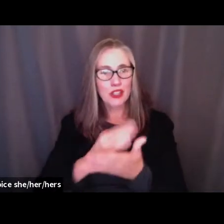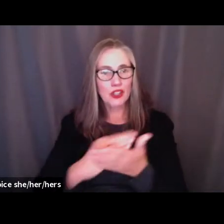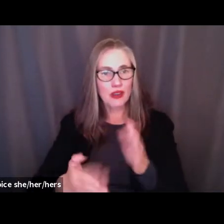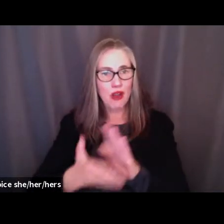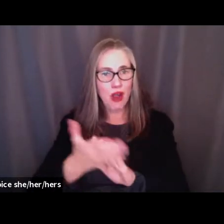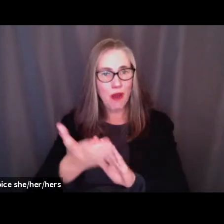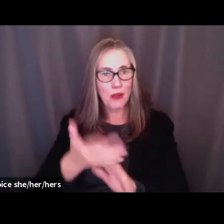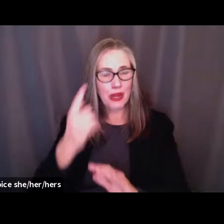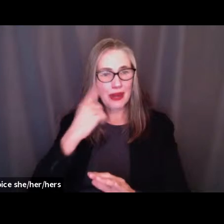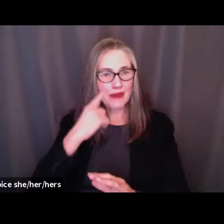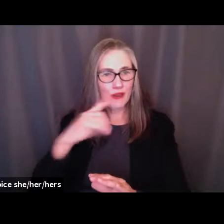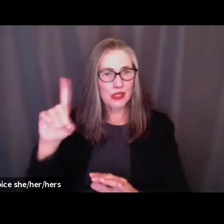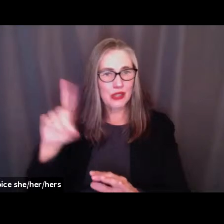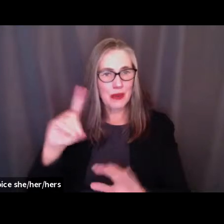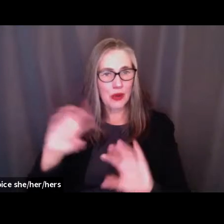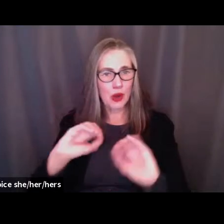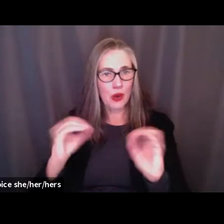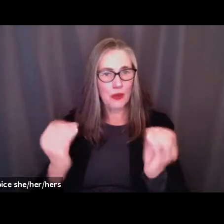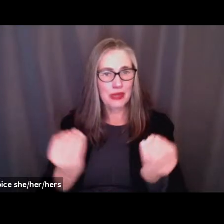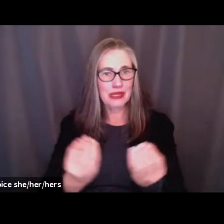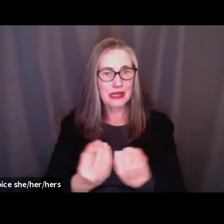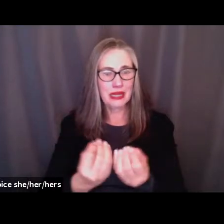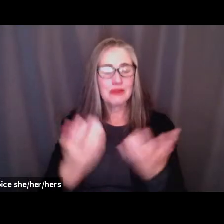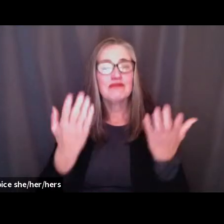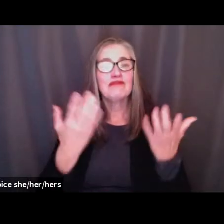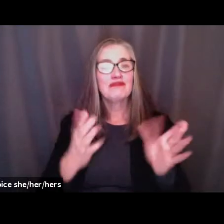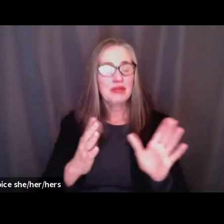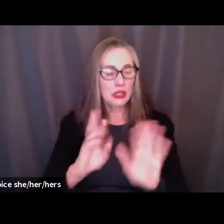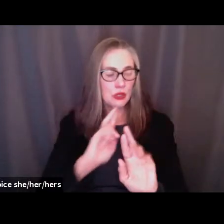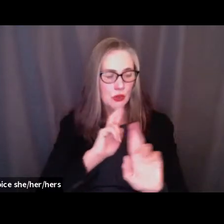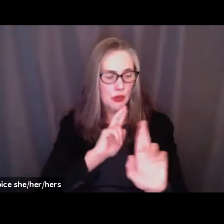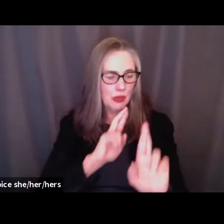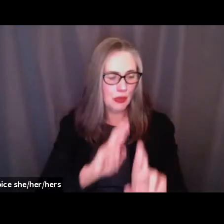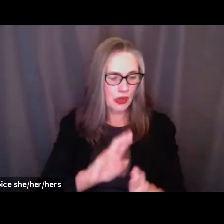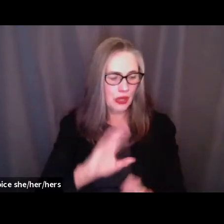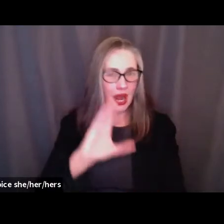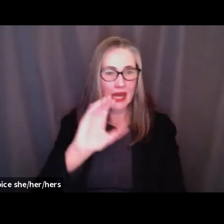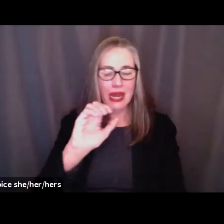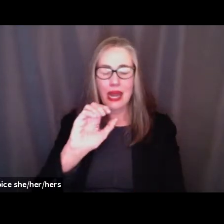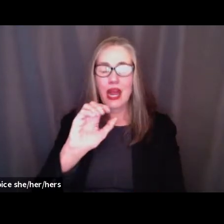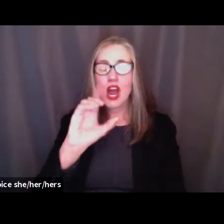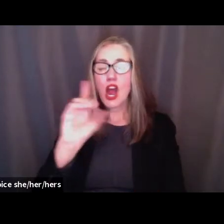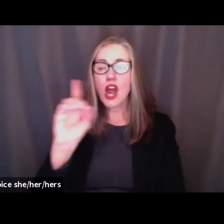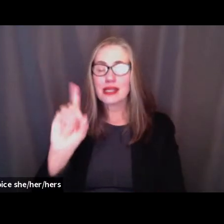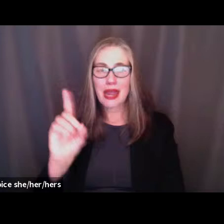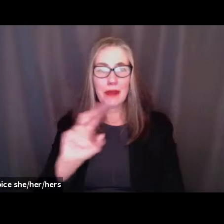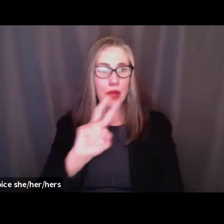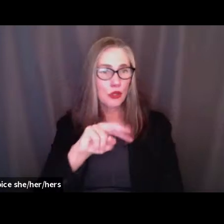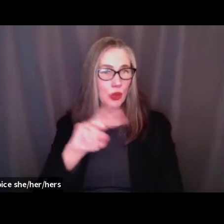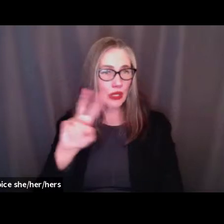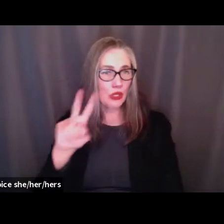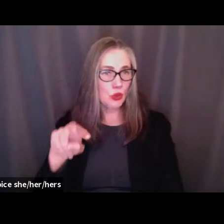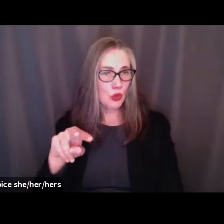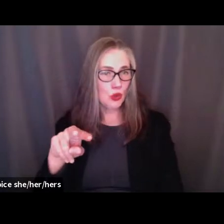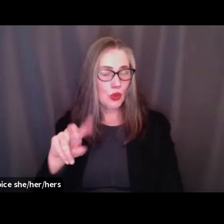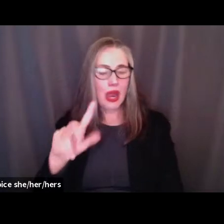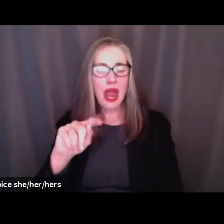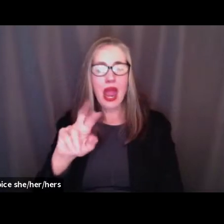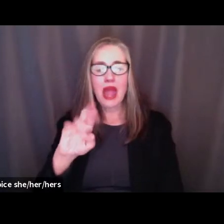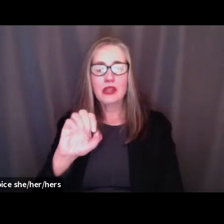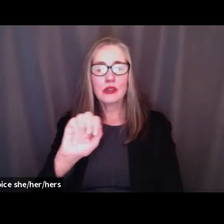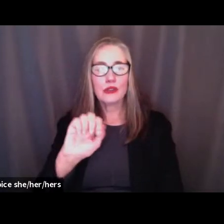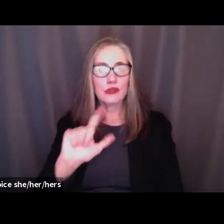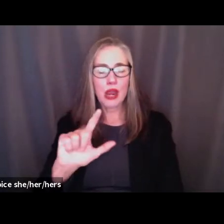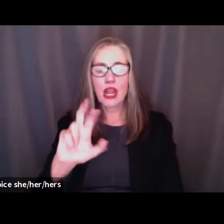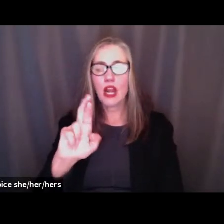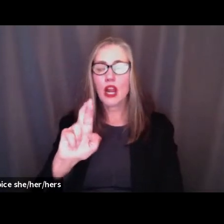organization. We also had reports on our DEM 22 and Trailraiser